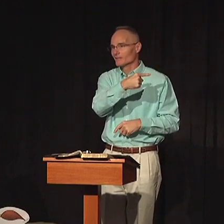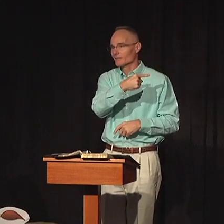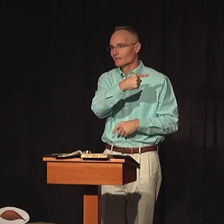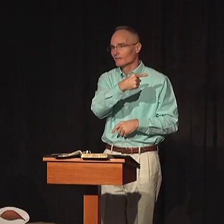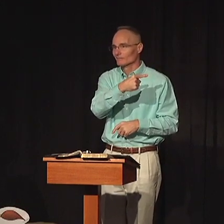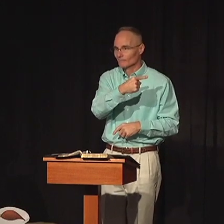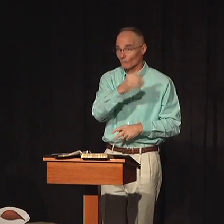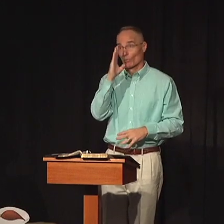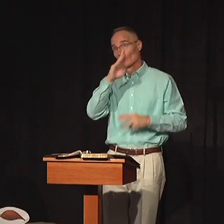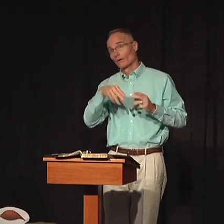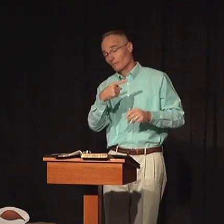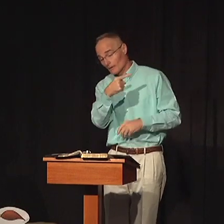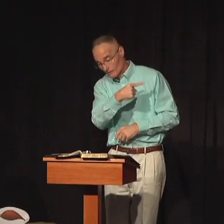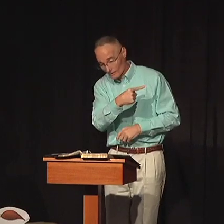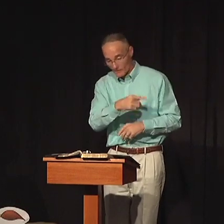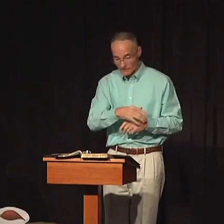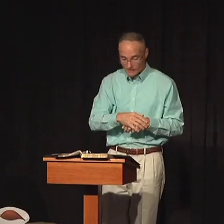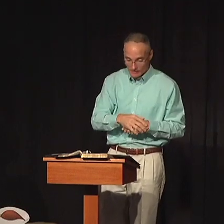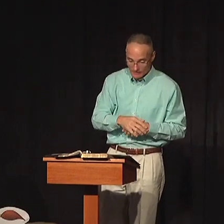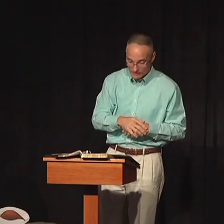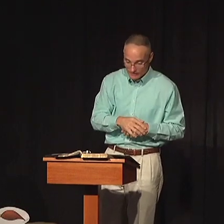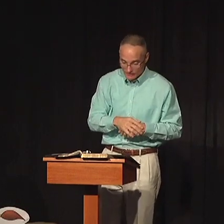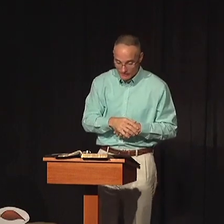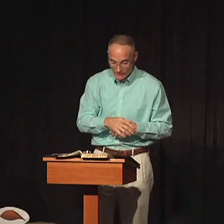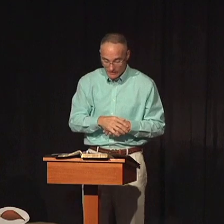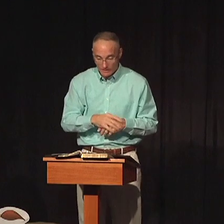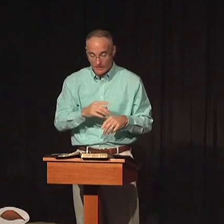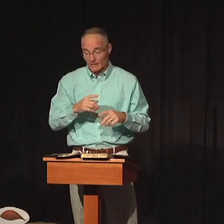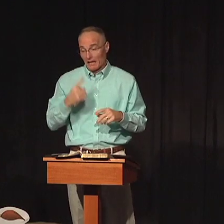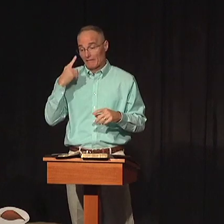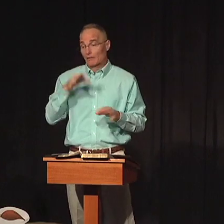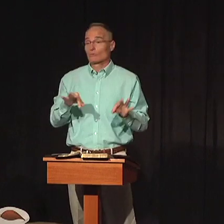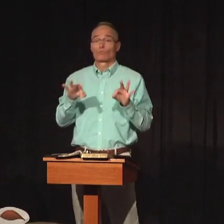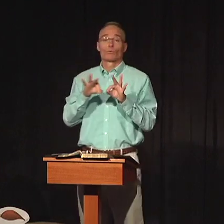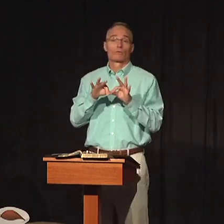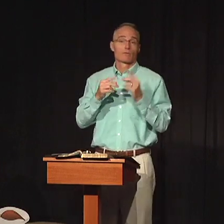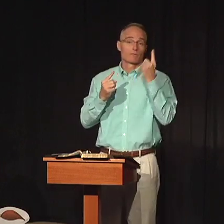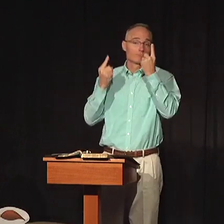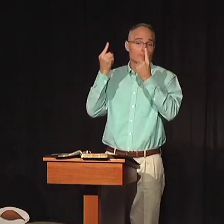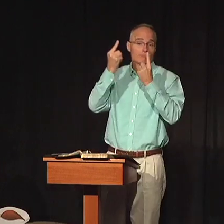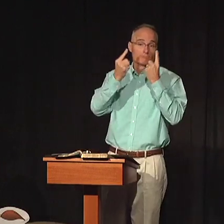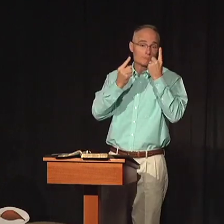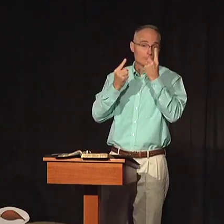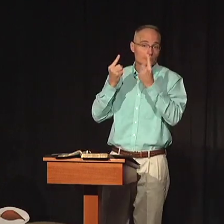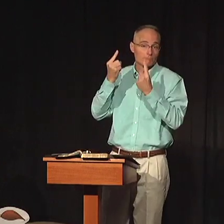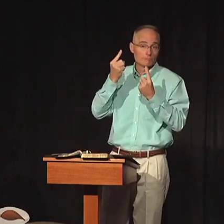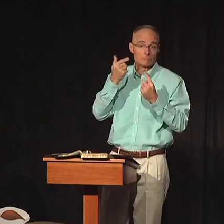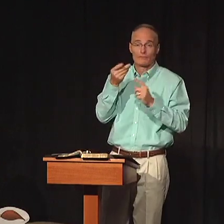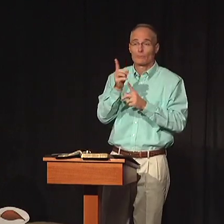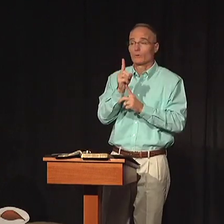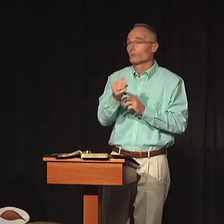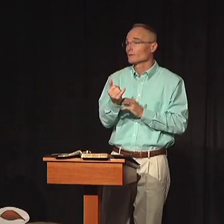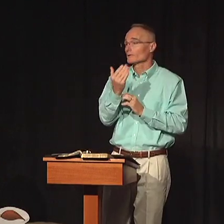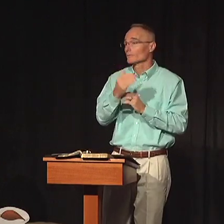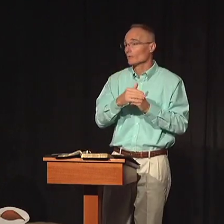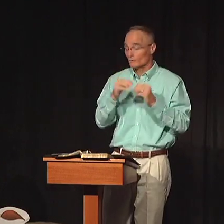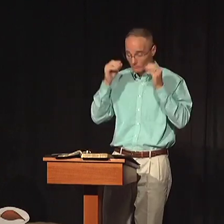thinking about this question or worrying about this question. But I think it's worth consideration for a few moments